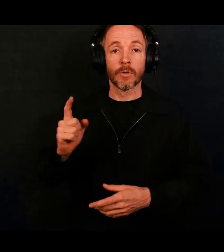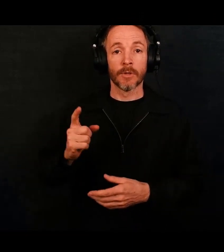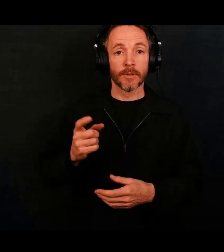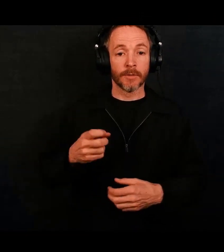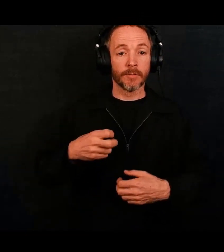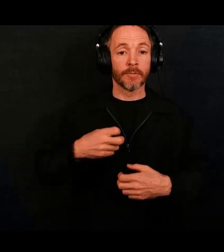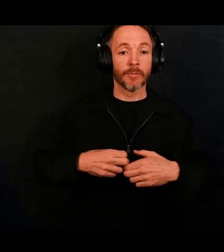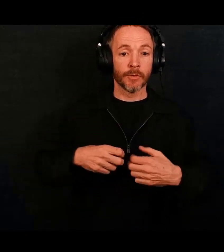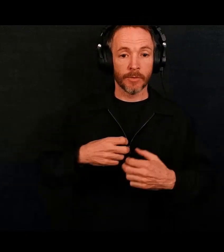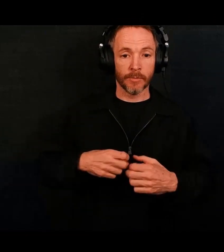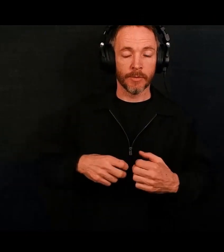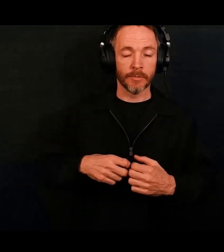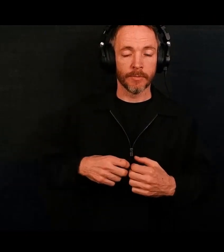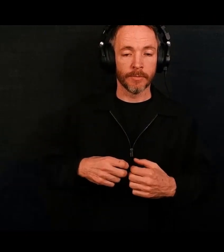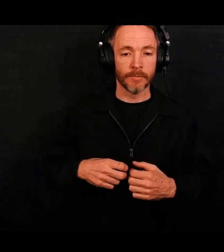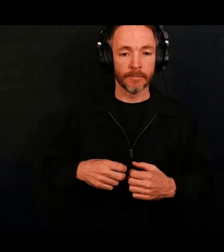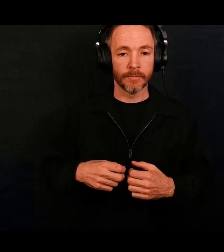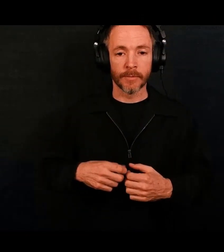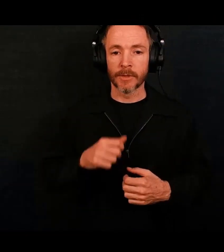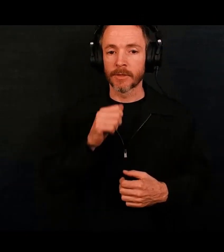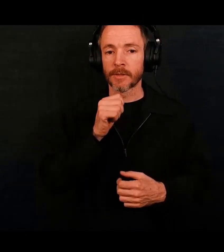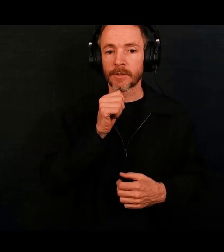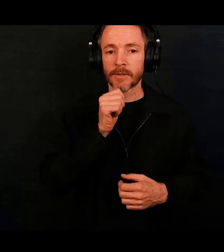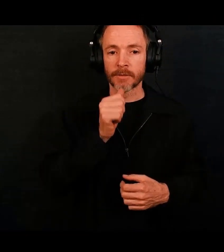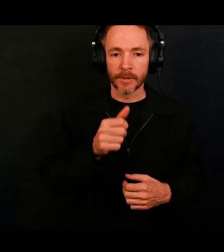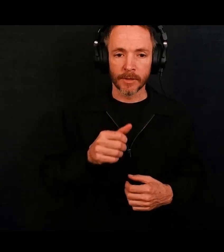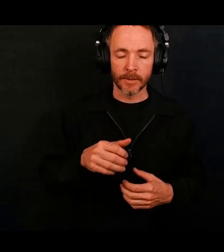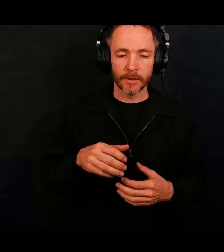is it's not stiff enough yet.